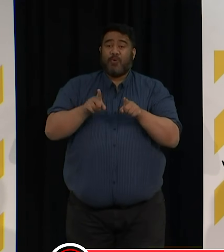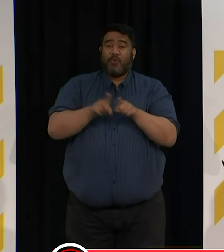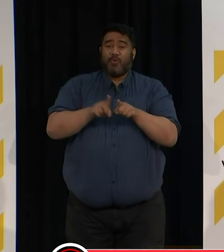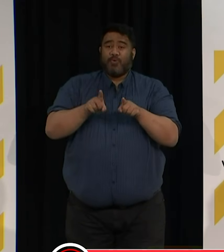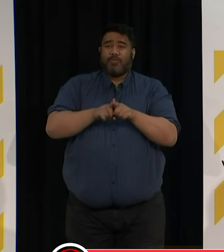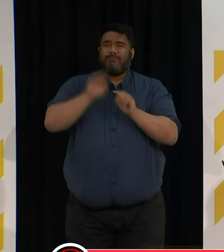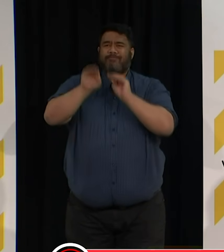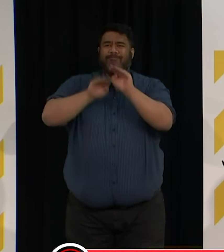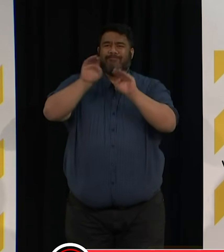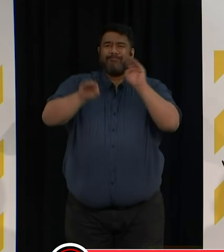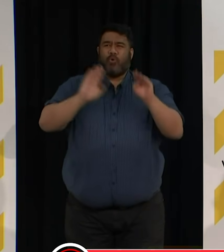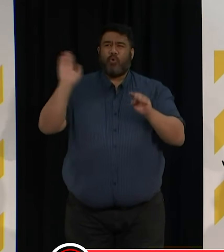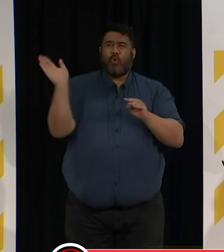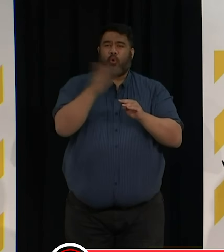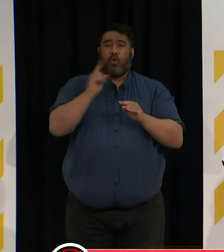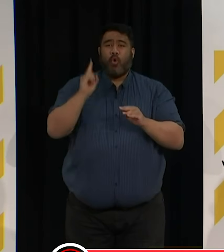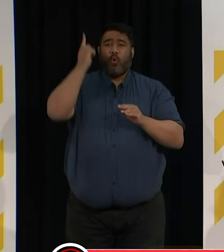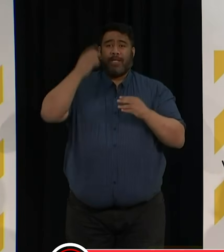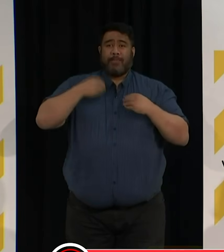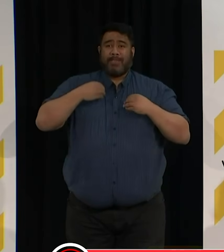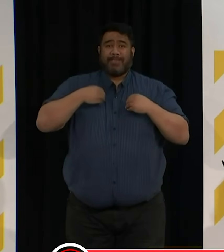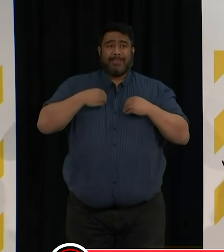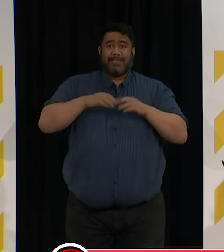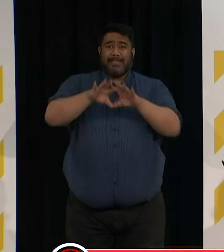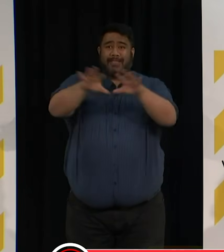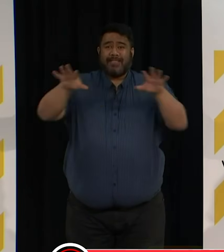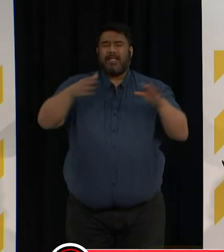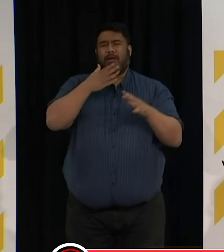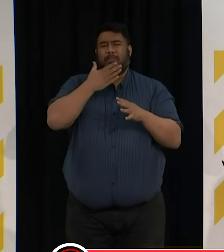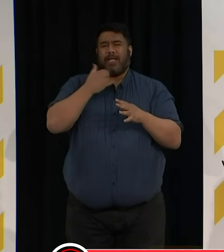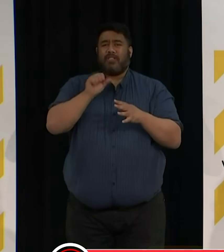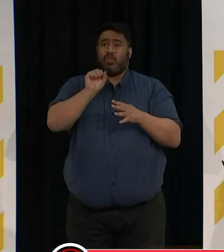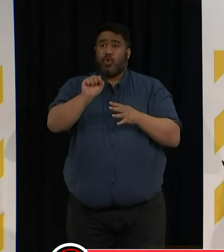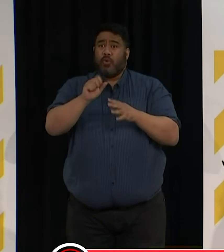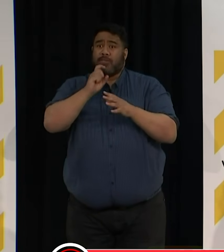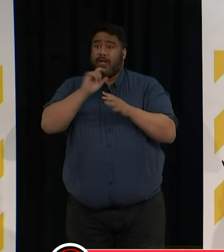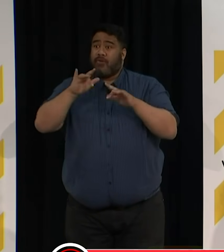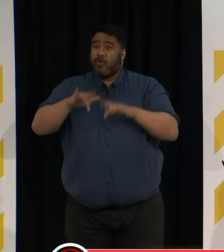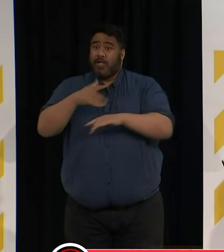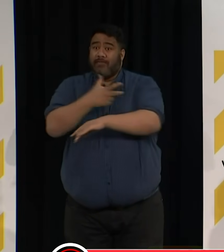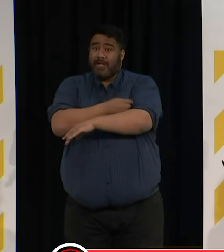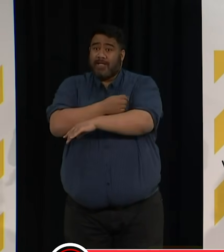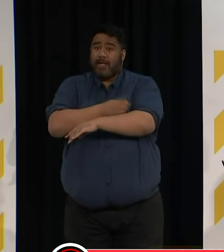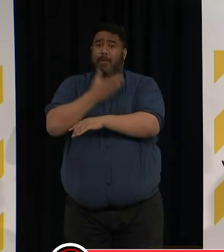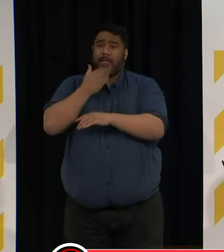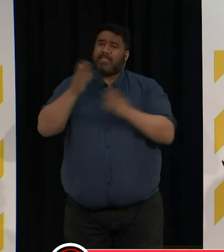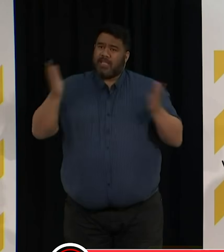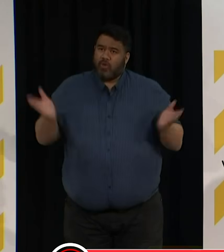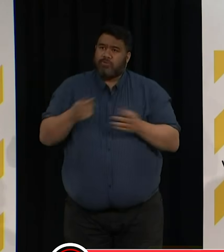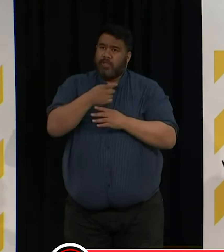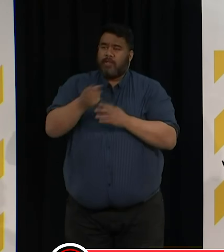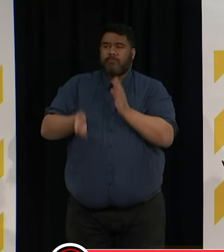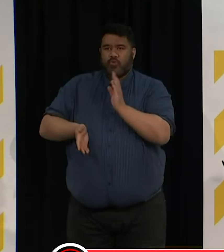call out to all employers in Auckland to actively support any of your staff who are not yet vaccinated to get vaccinated